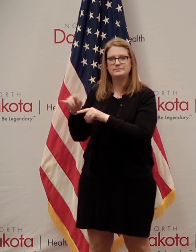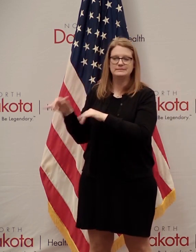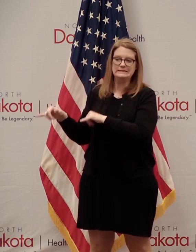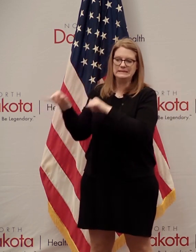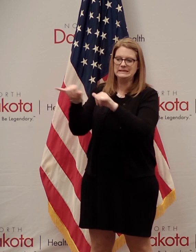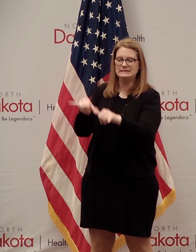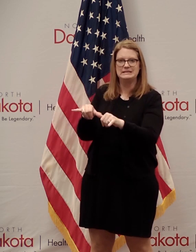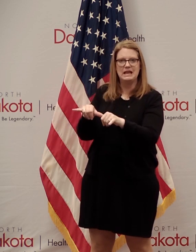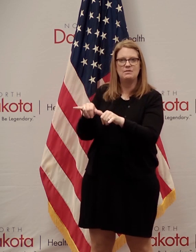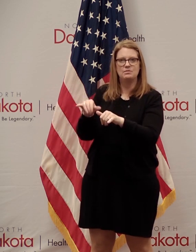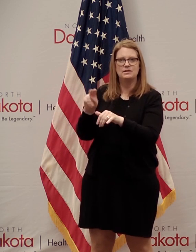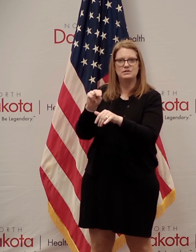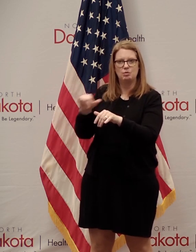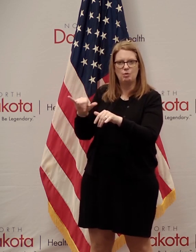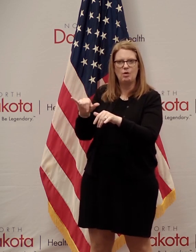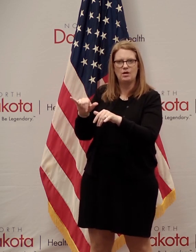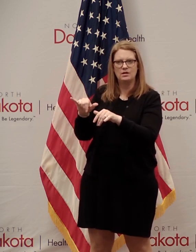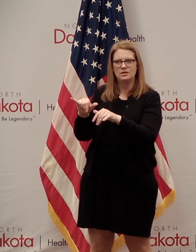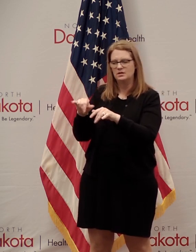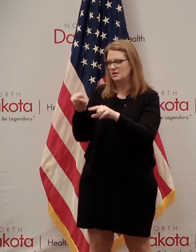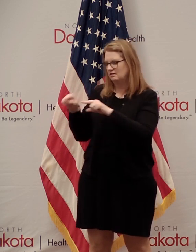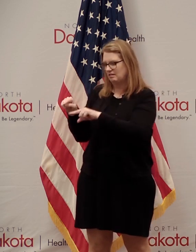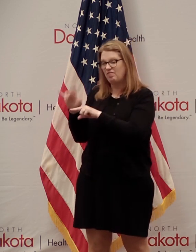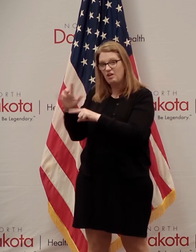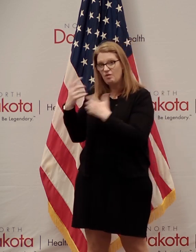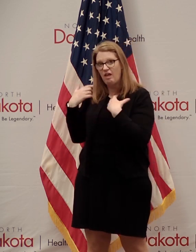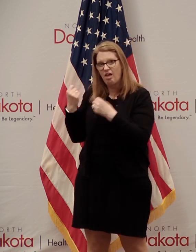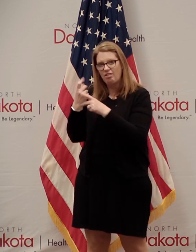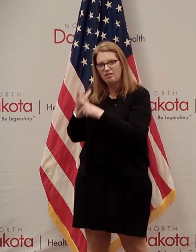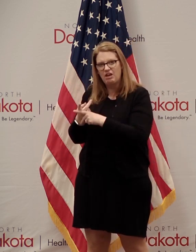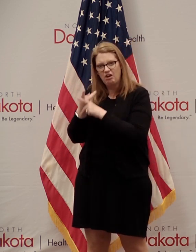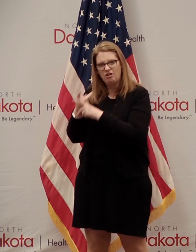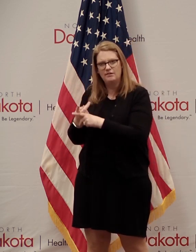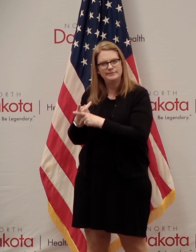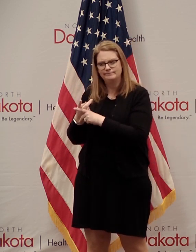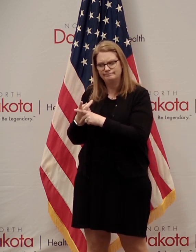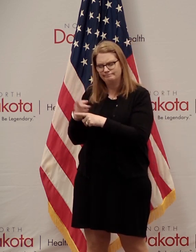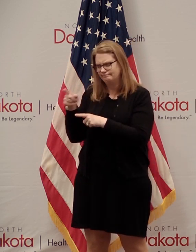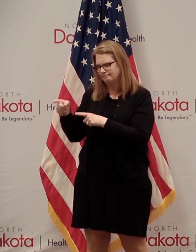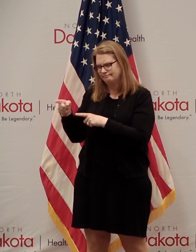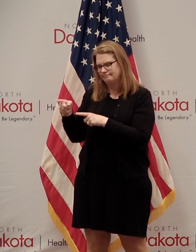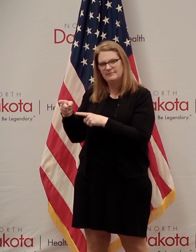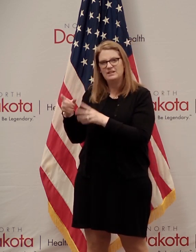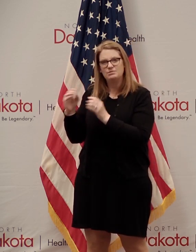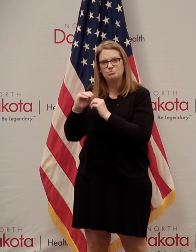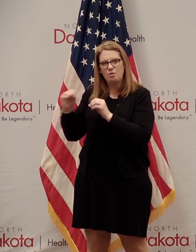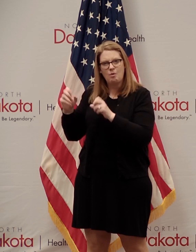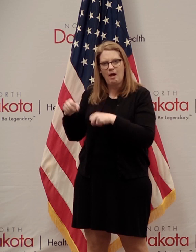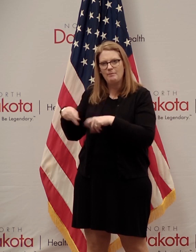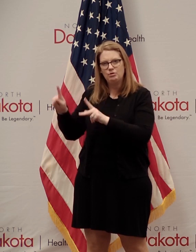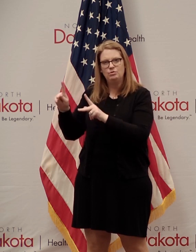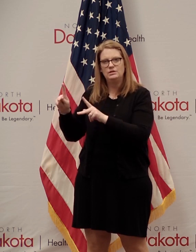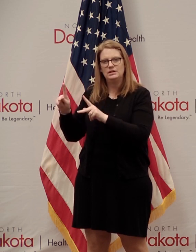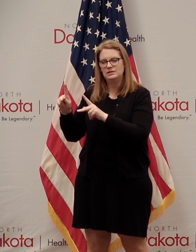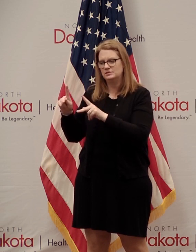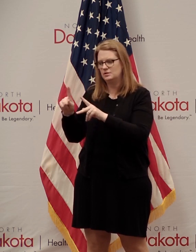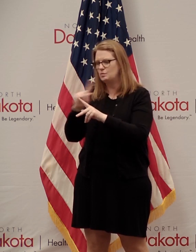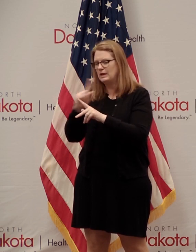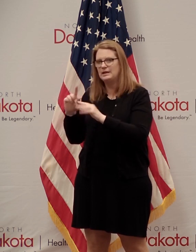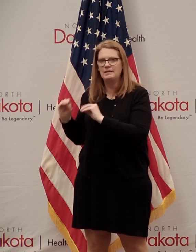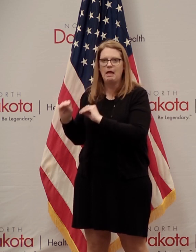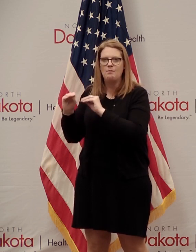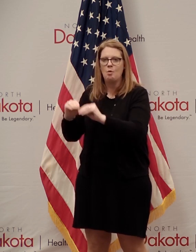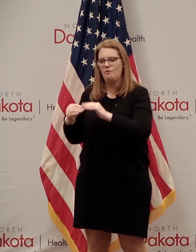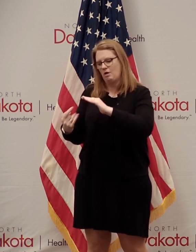were constrained in terms of their healthcare capacity, and so in many cases they didn't have an opportunity to move or isolate